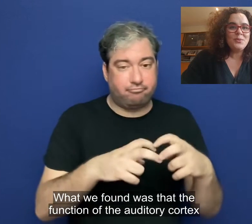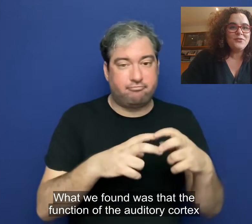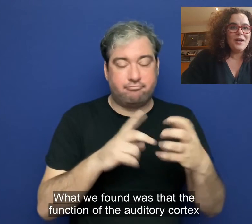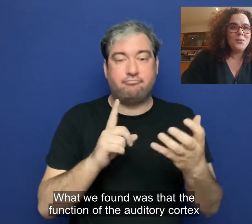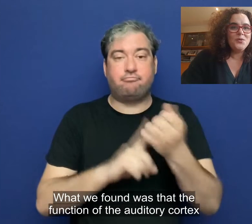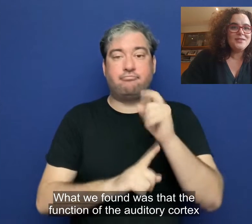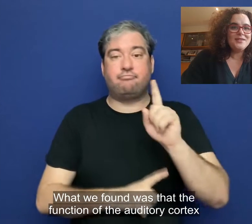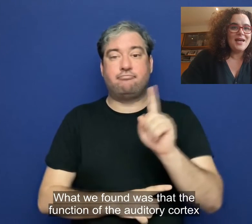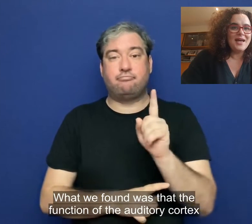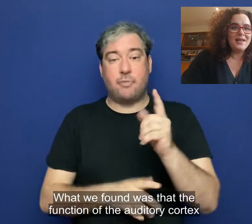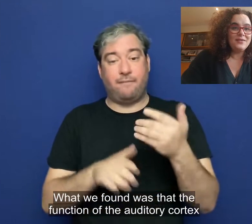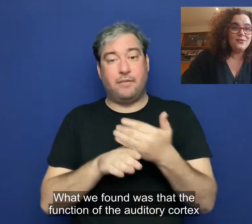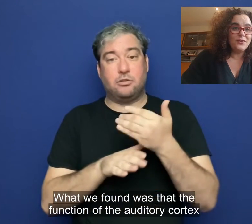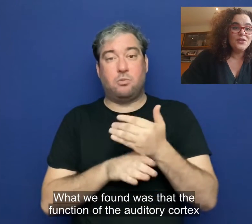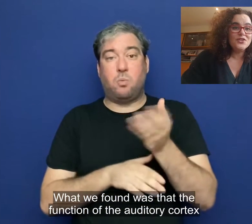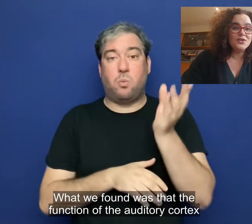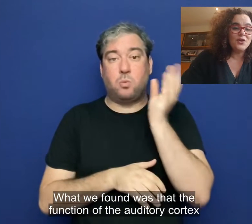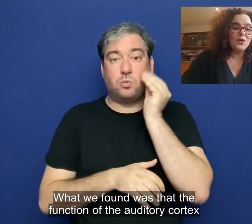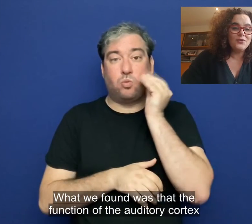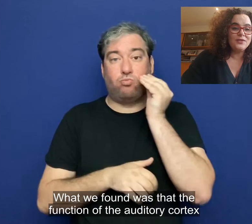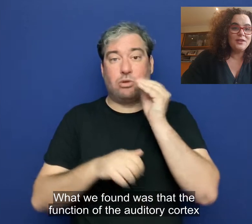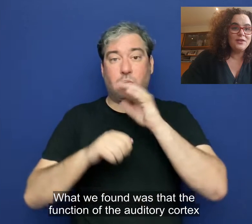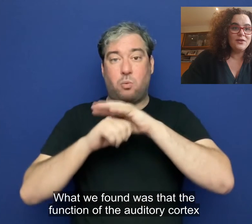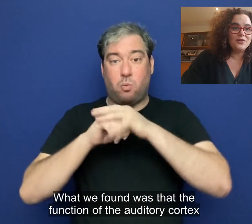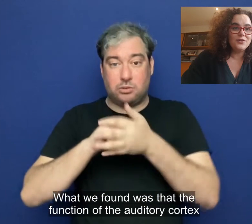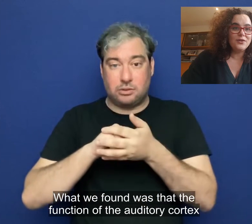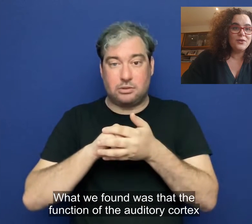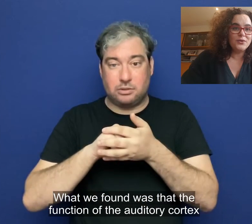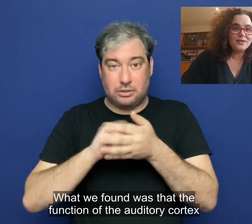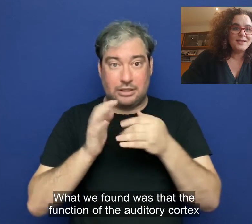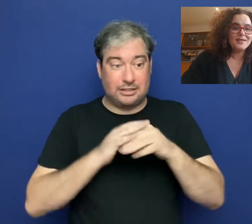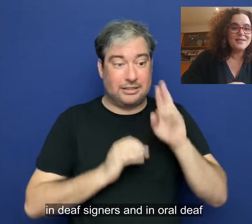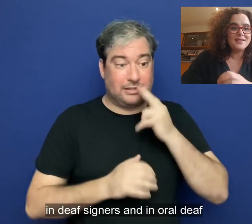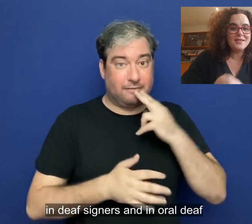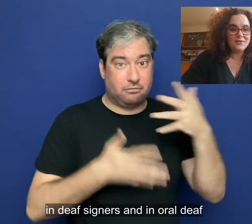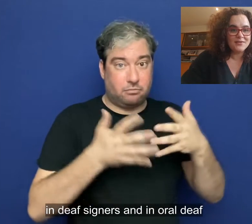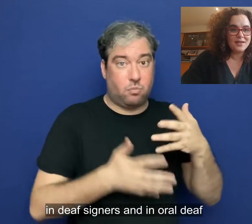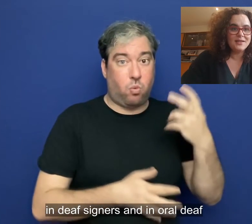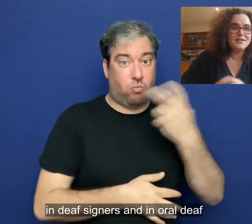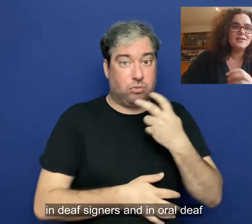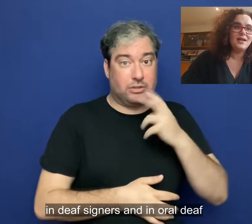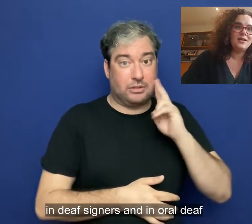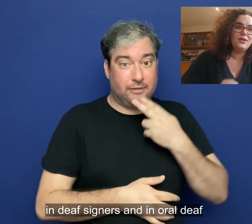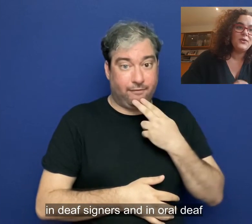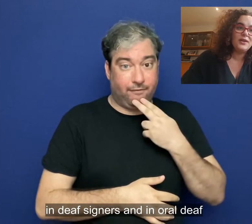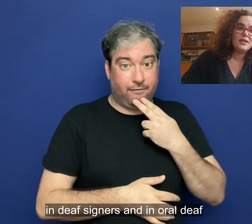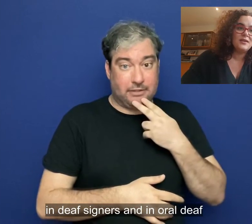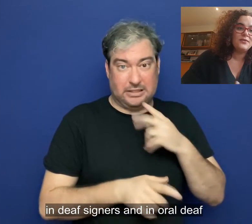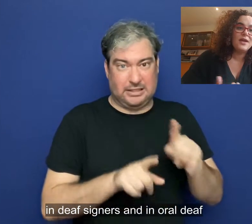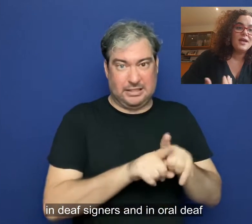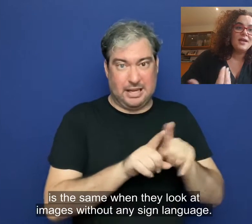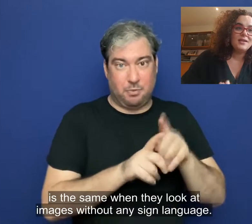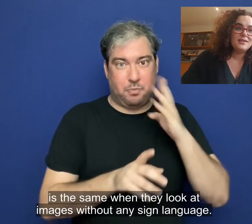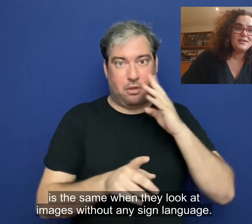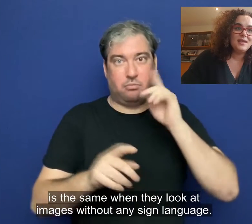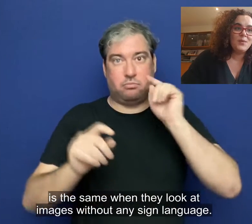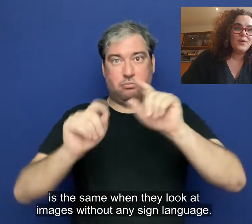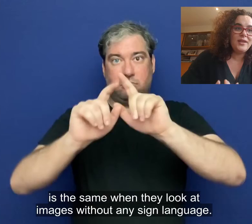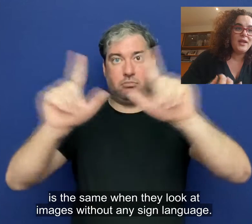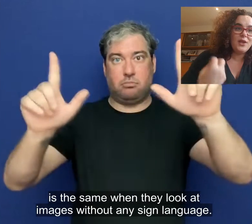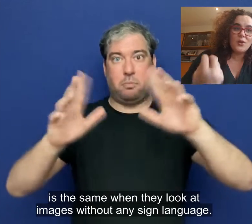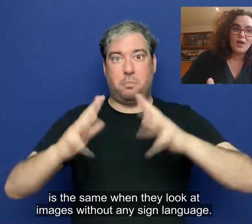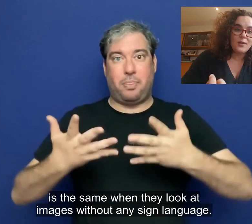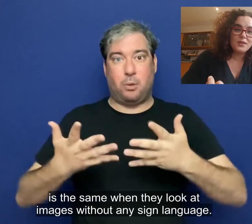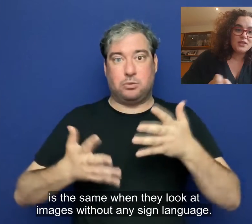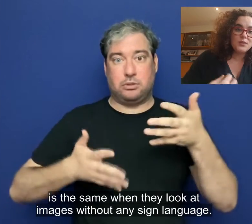So what we found was that the function of the auditory cortex in deaf signers and in oral deaf is the same